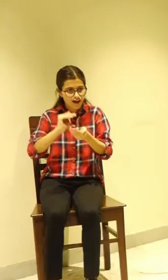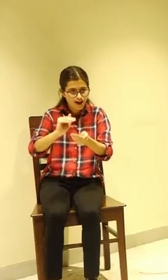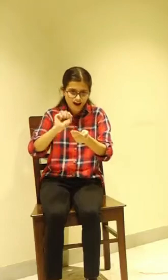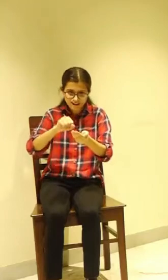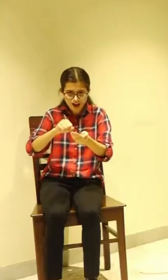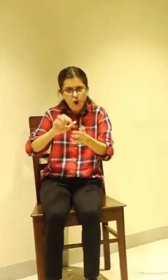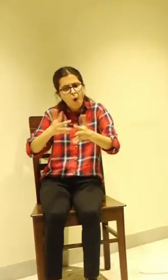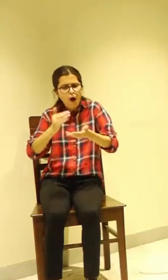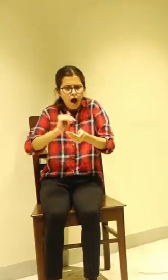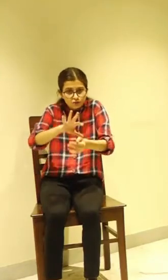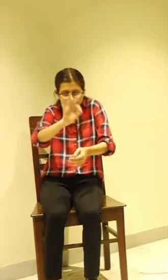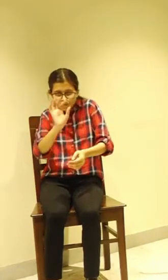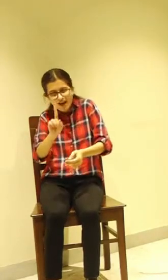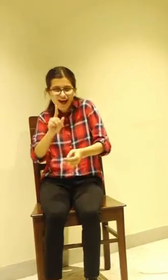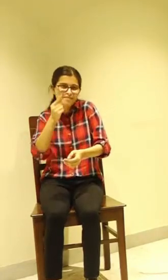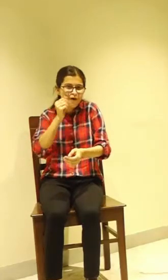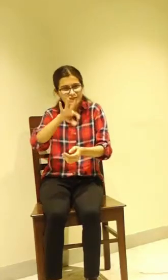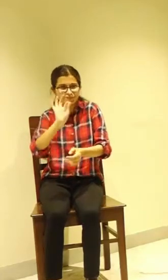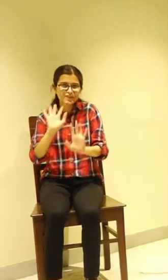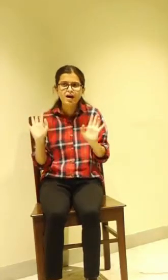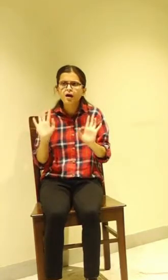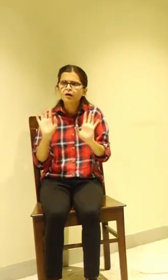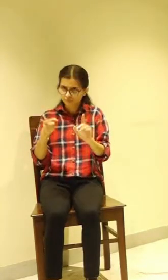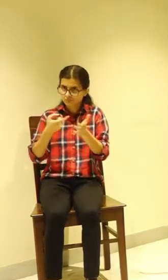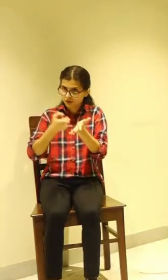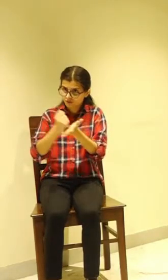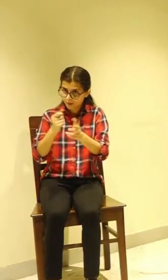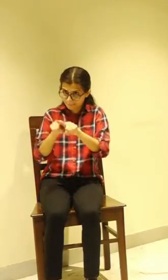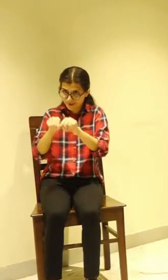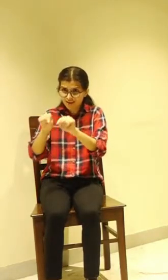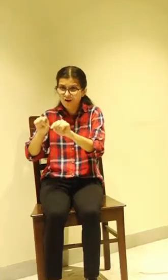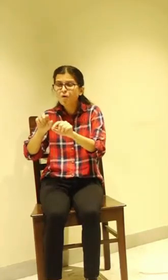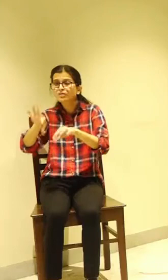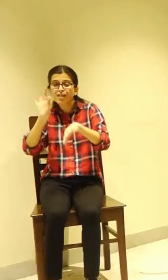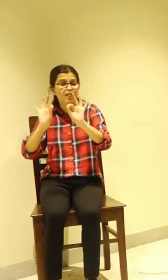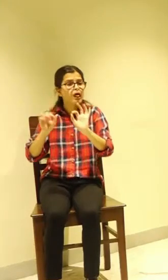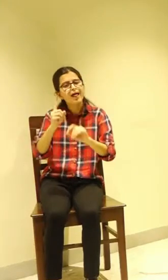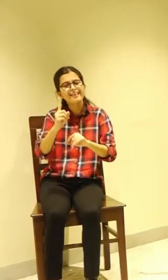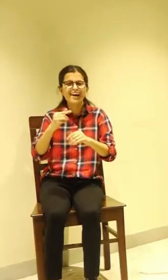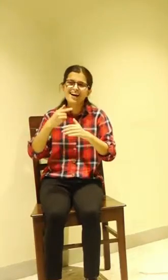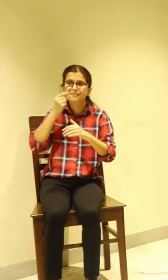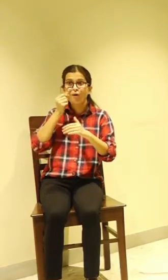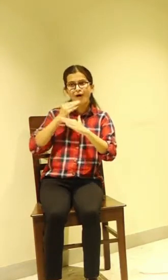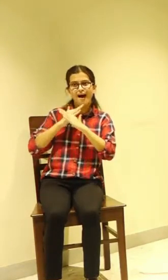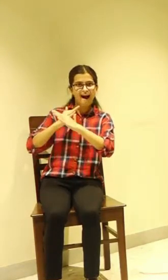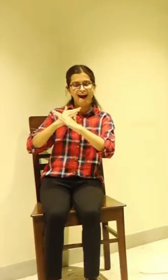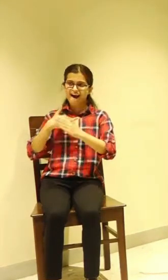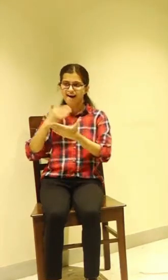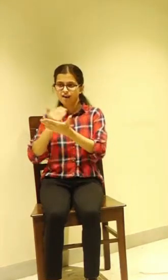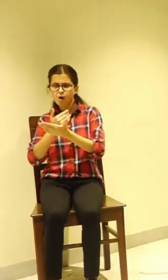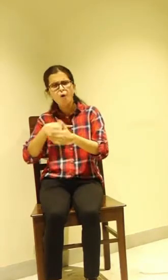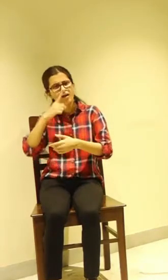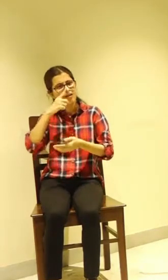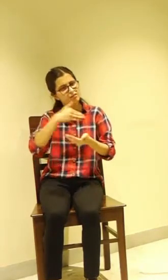give birth to a child, that kind of decision, the choice of that right, how do you get to it? Should courts be allowed to protect it, or should they be letting it